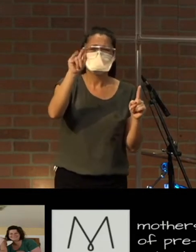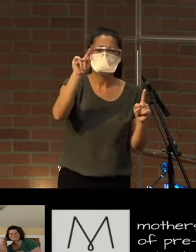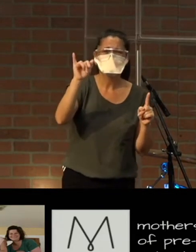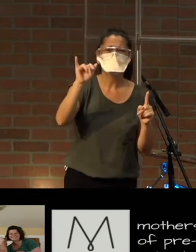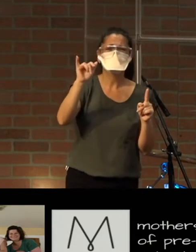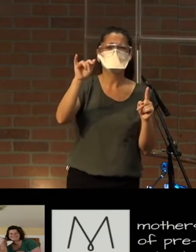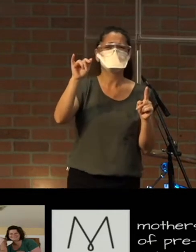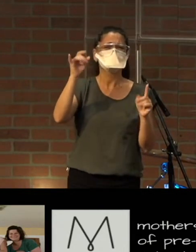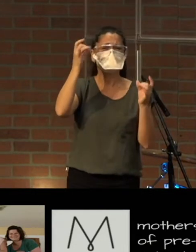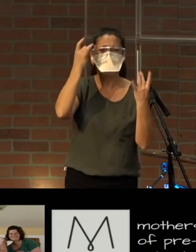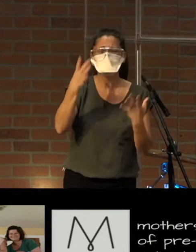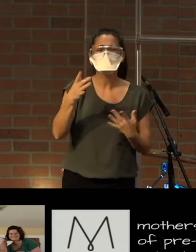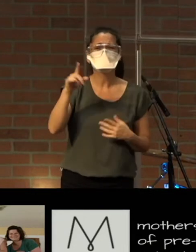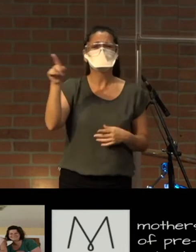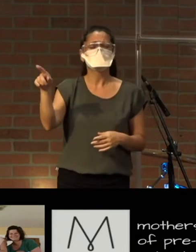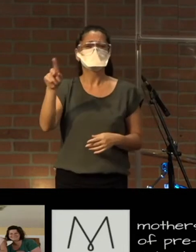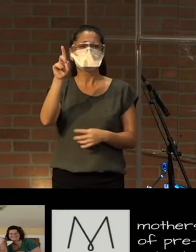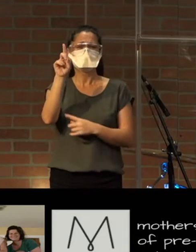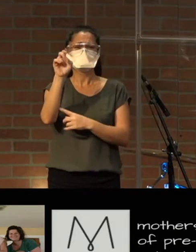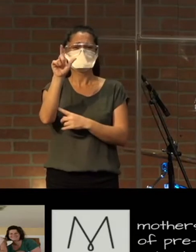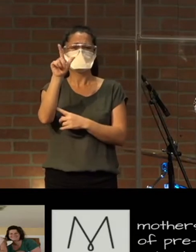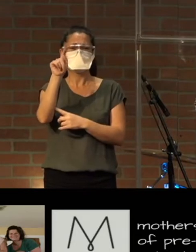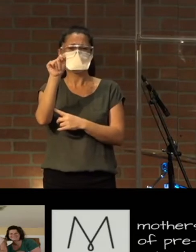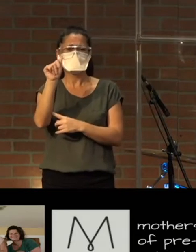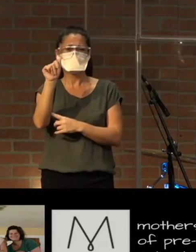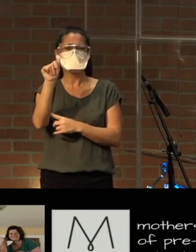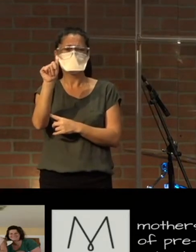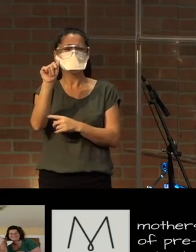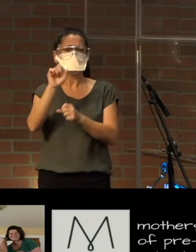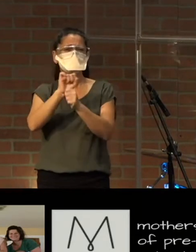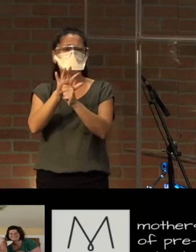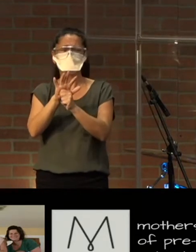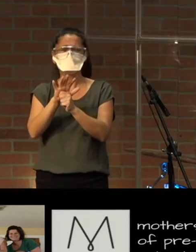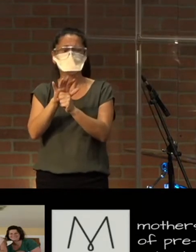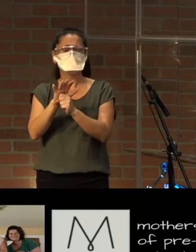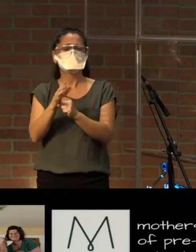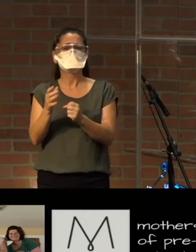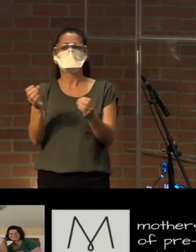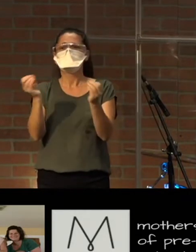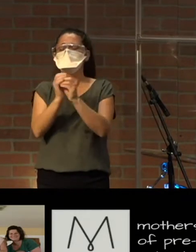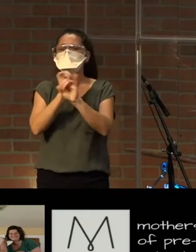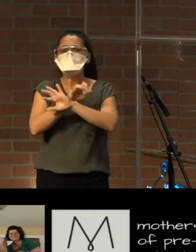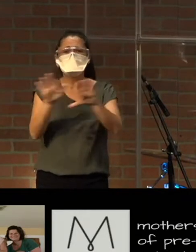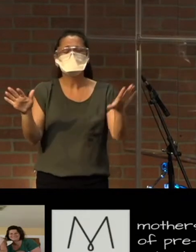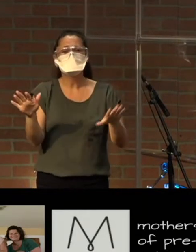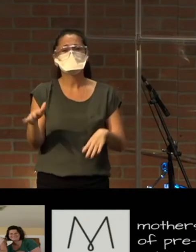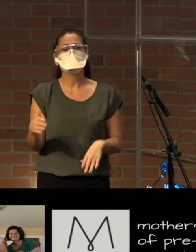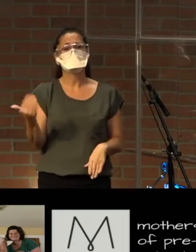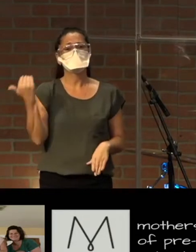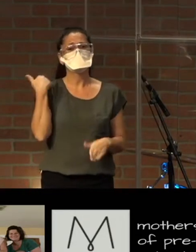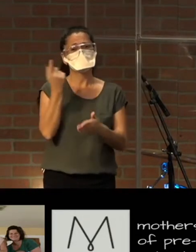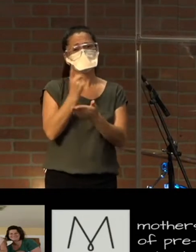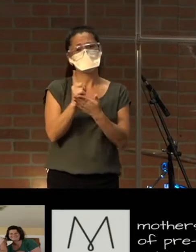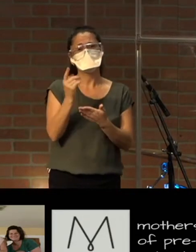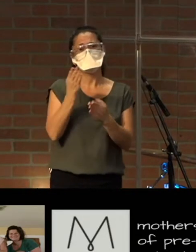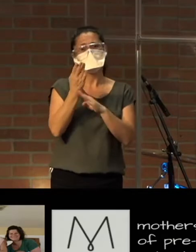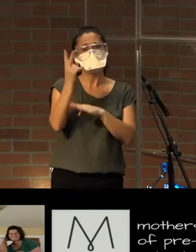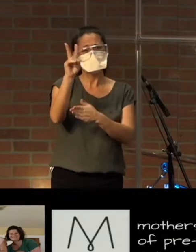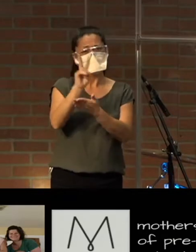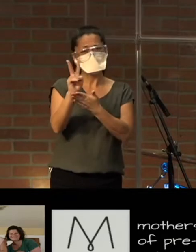rampant. Last week, I talked to Josh Mead, who's one of our small group leaders, and he spent over 2 weeks at the Mexican